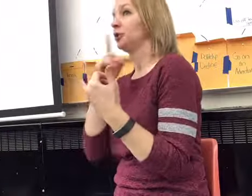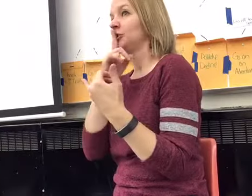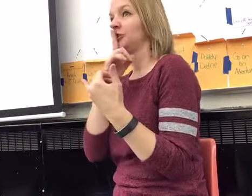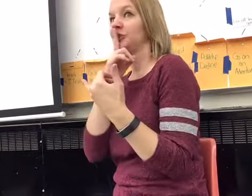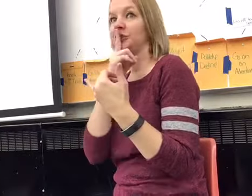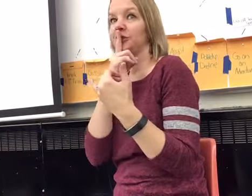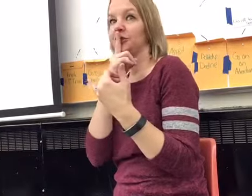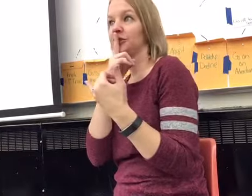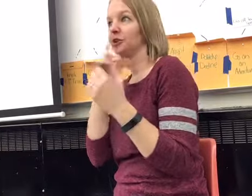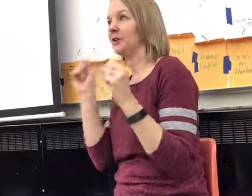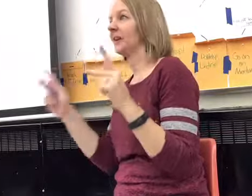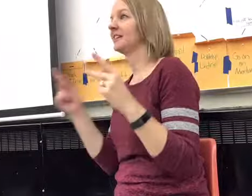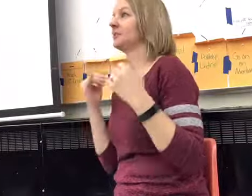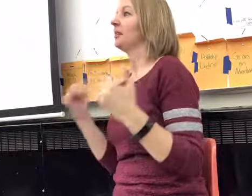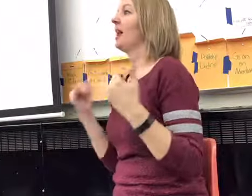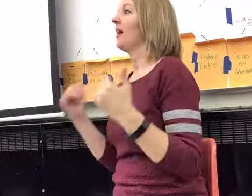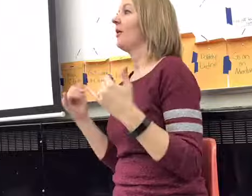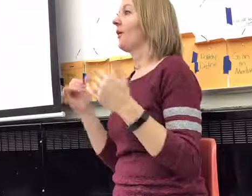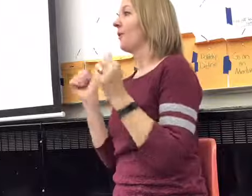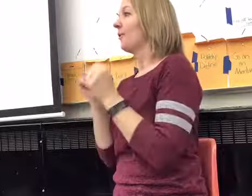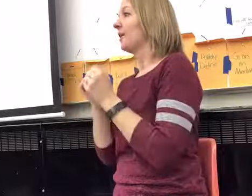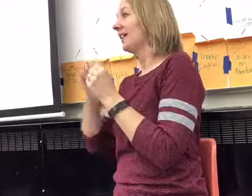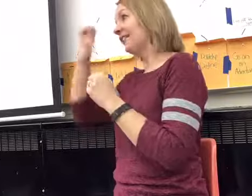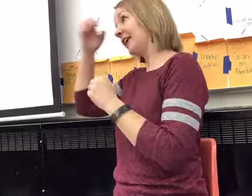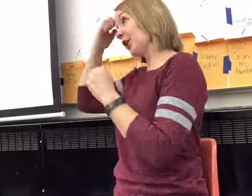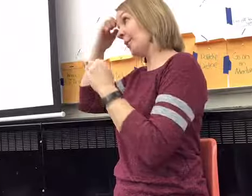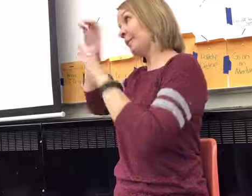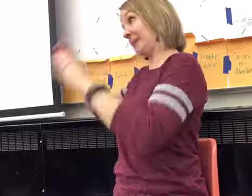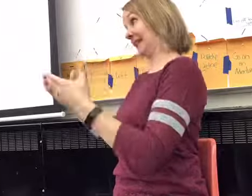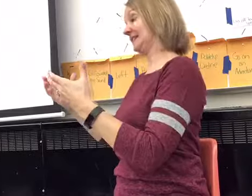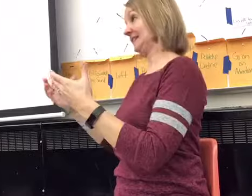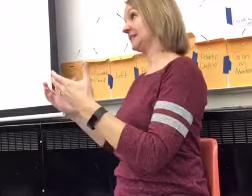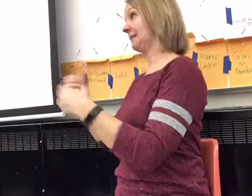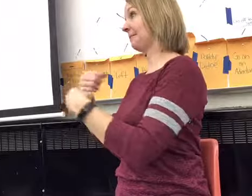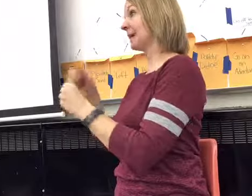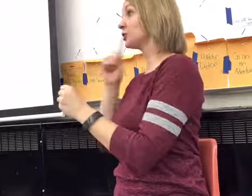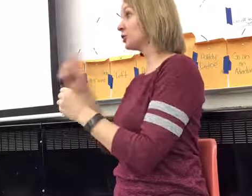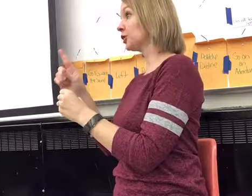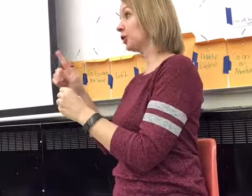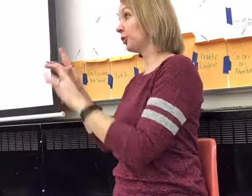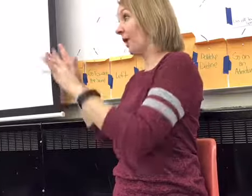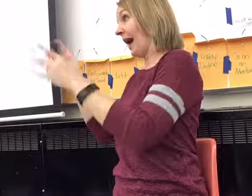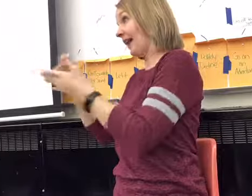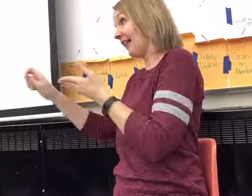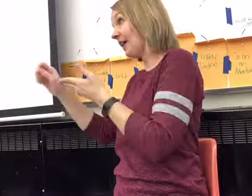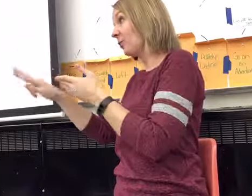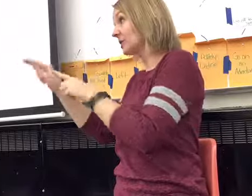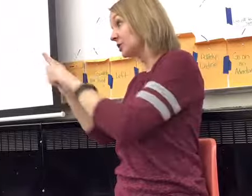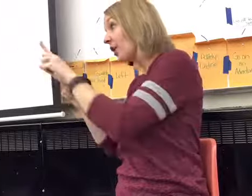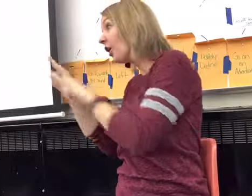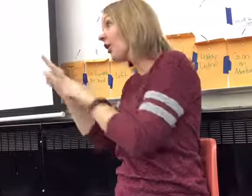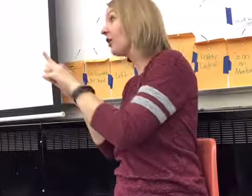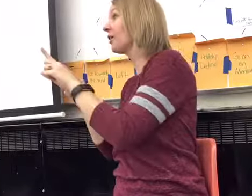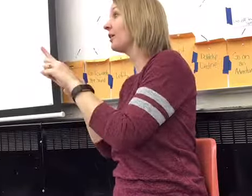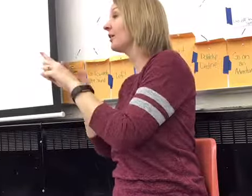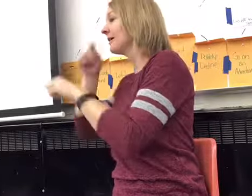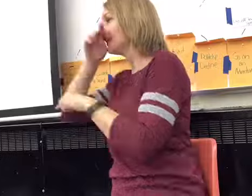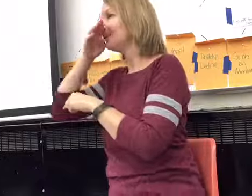okay, so with the Europeans, you need to make sure that you highlight or star that it is going to be